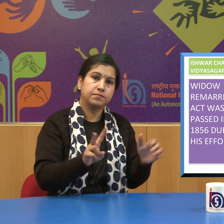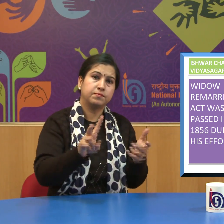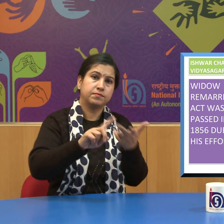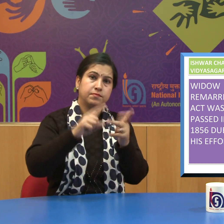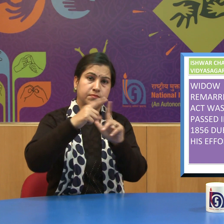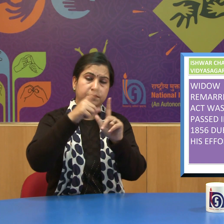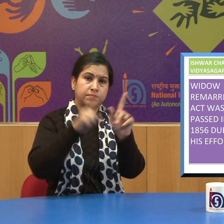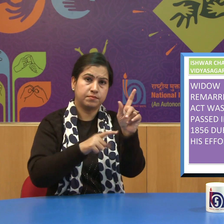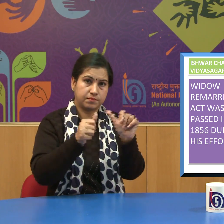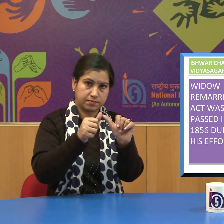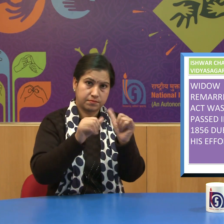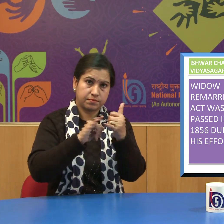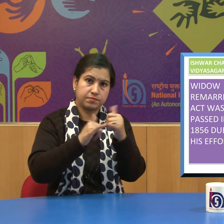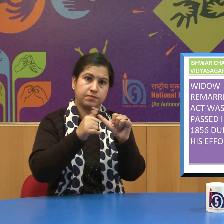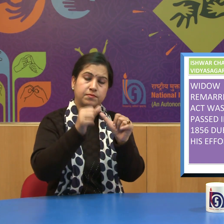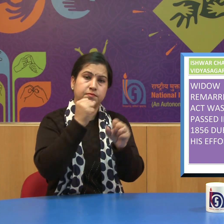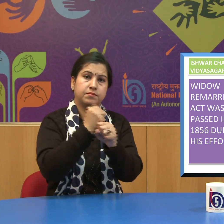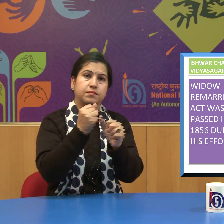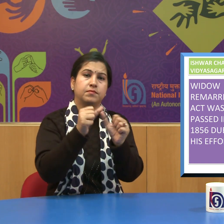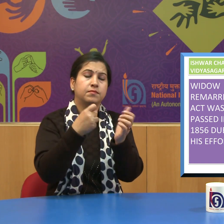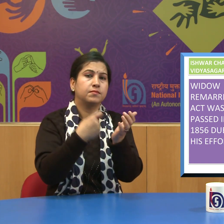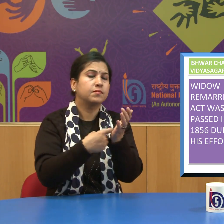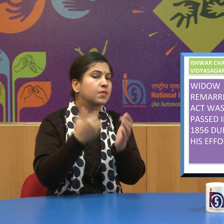in the year 1856.